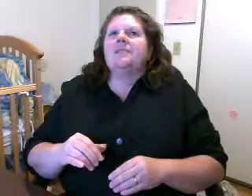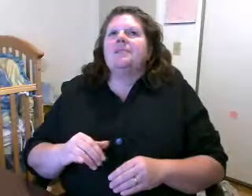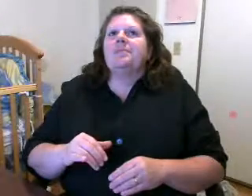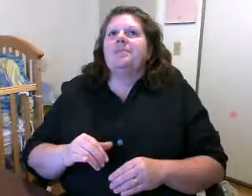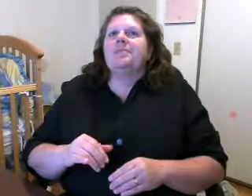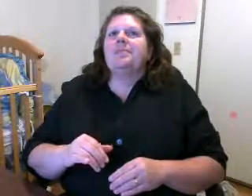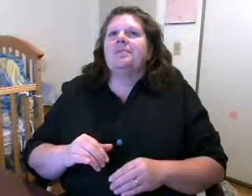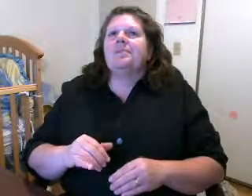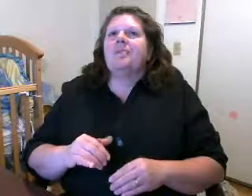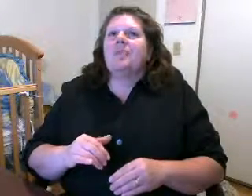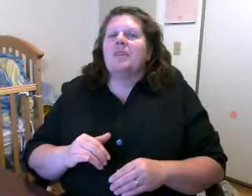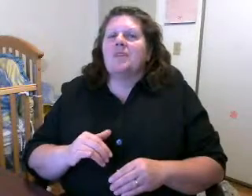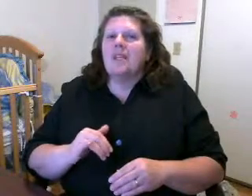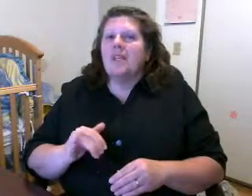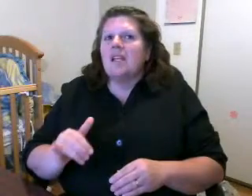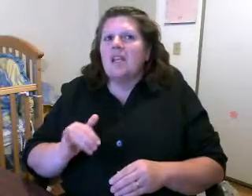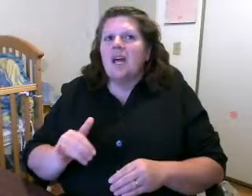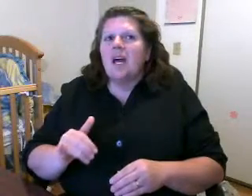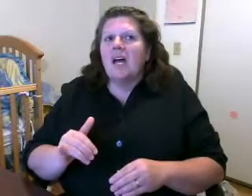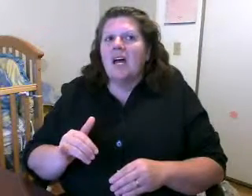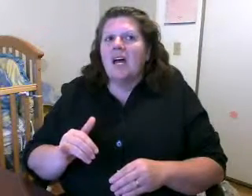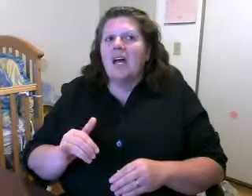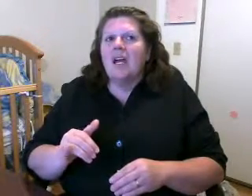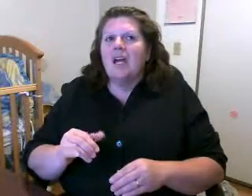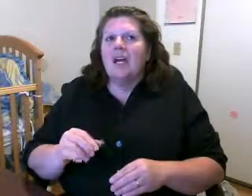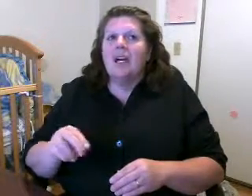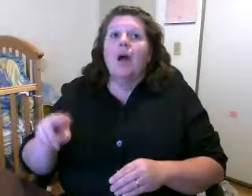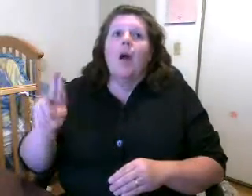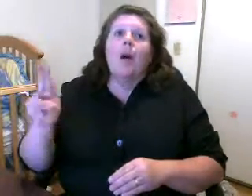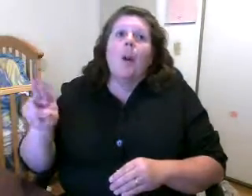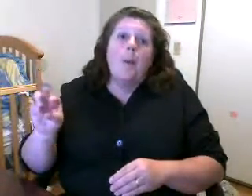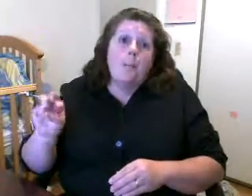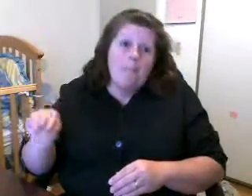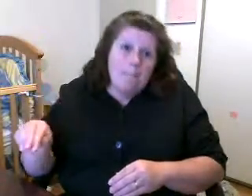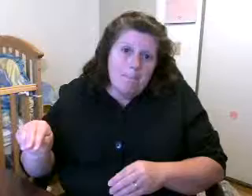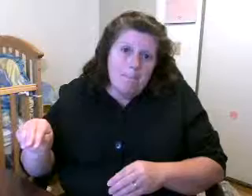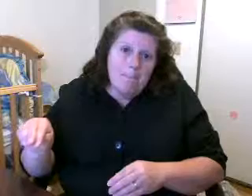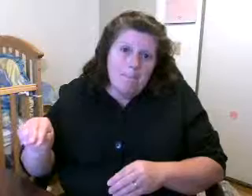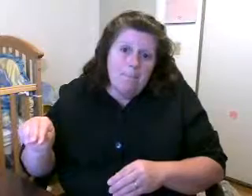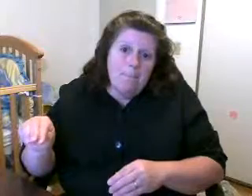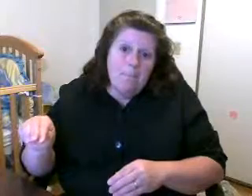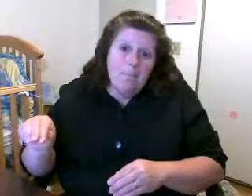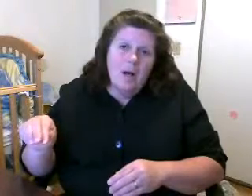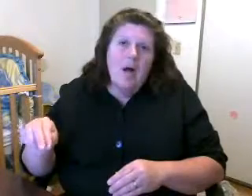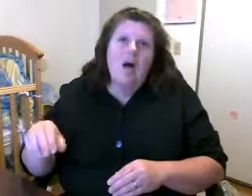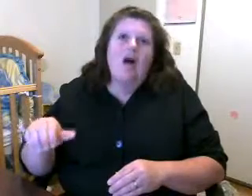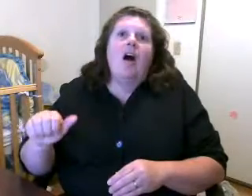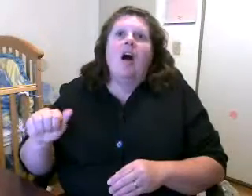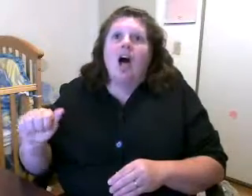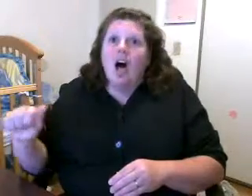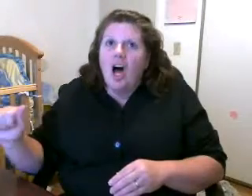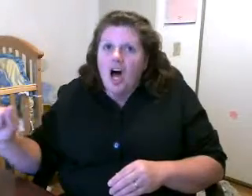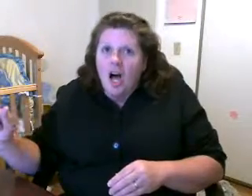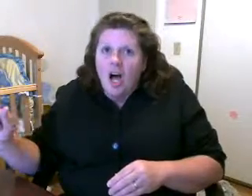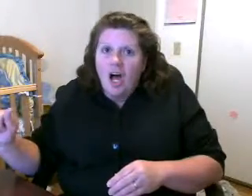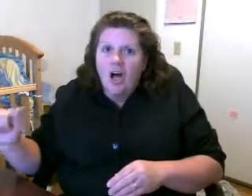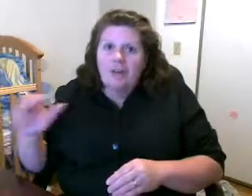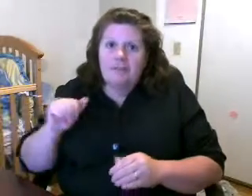okay, those kinds of things. All right, so task number 8, what you're going to be tested on the knowledge test is being able